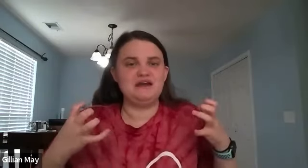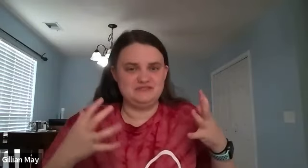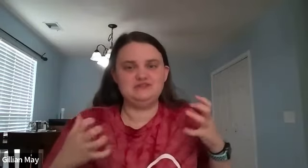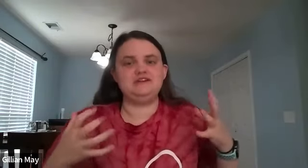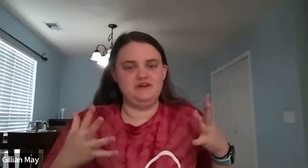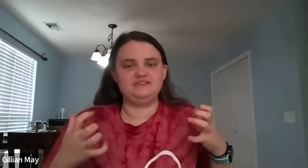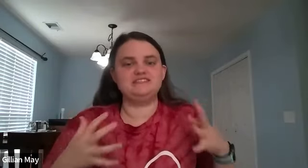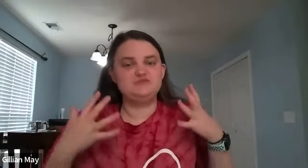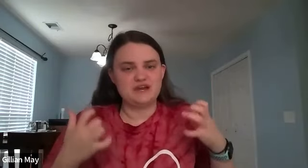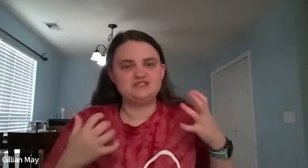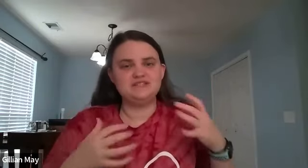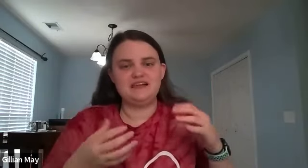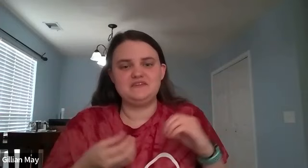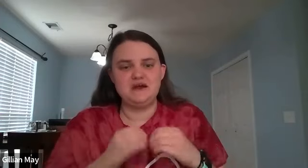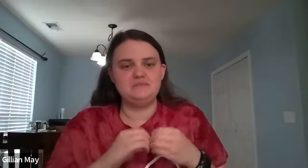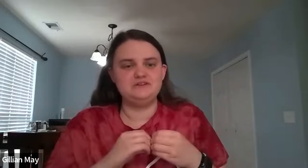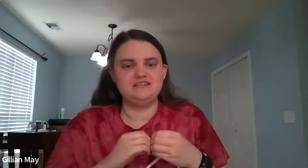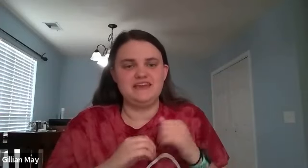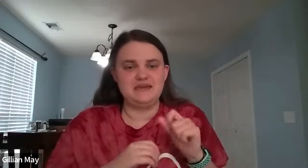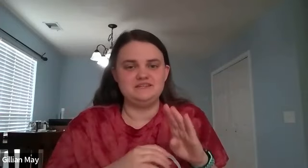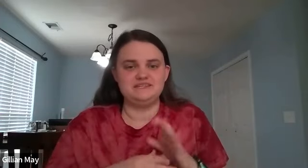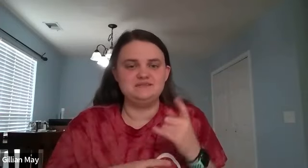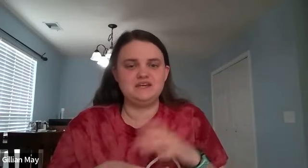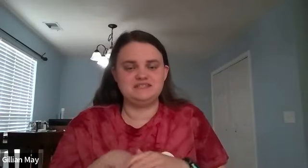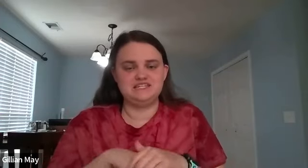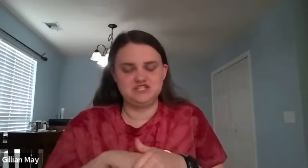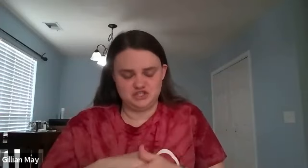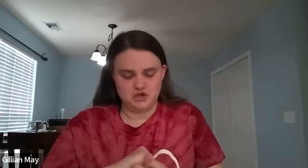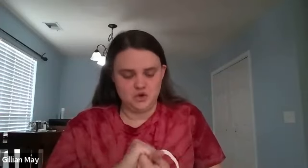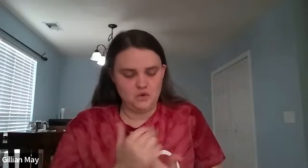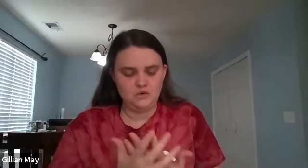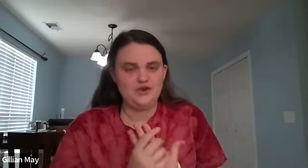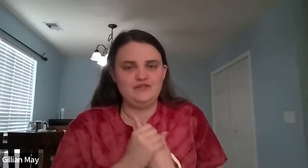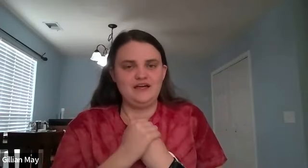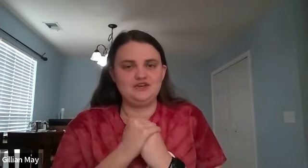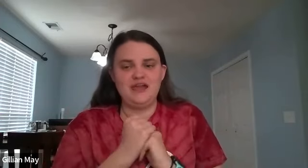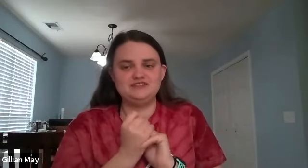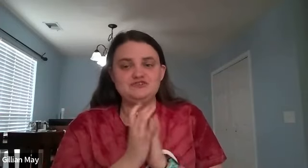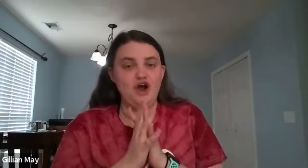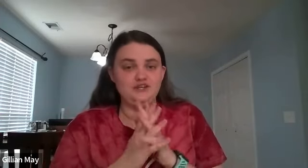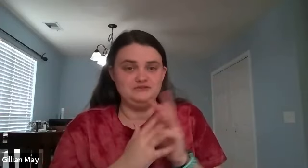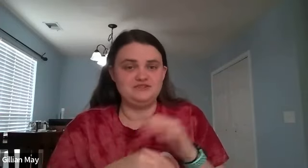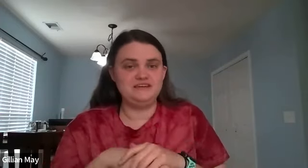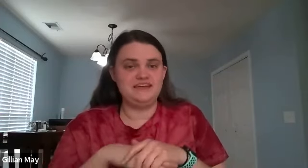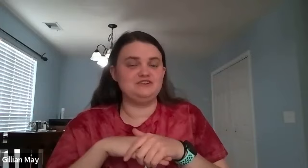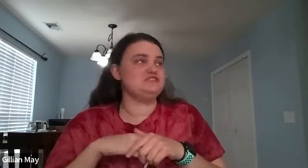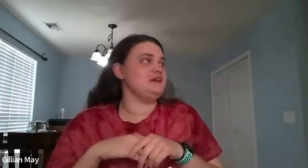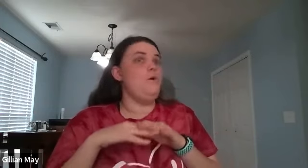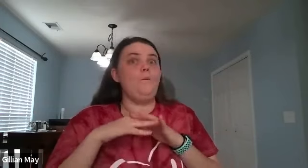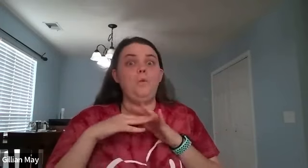was learning all this, especially like the numbers and the ABCs, because it's just so like your hands are not used to it and they're just like, what